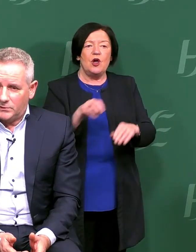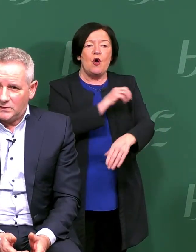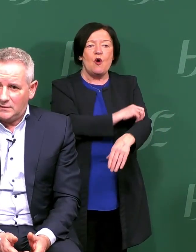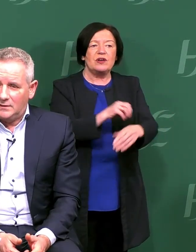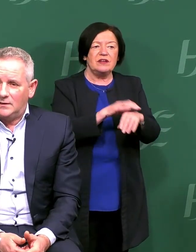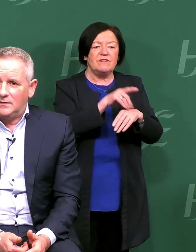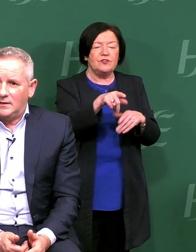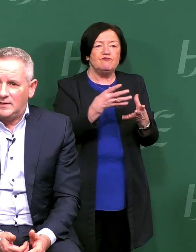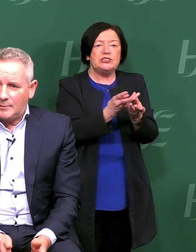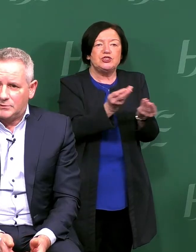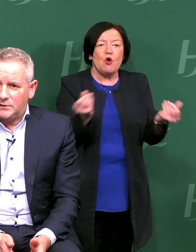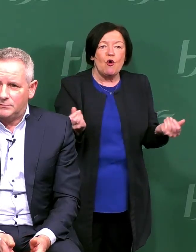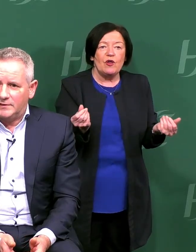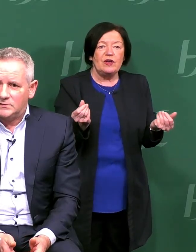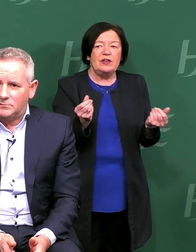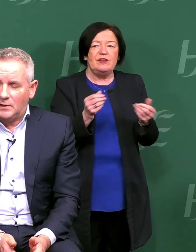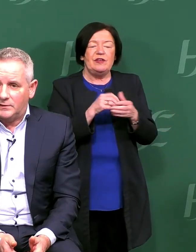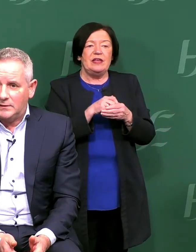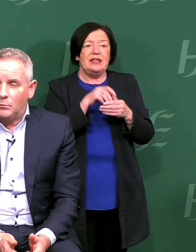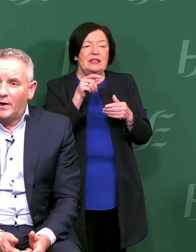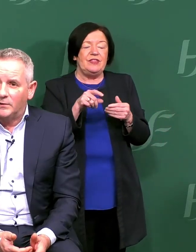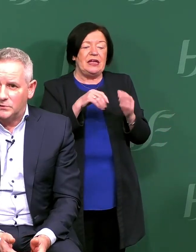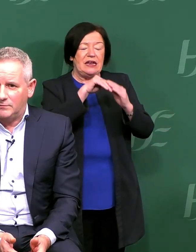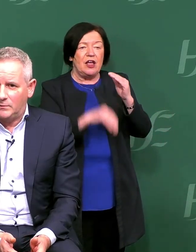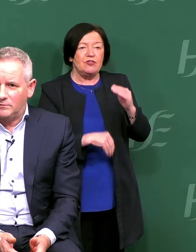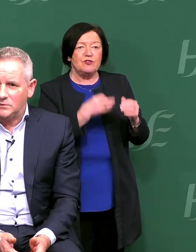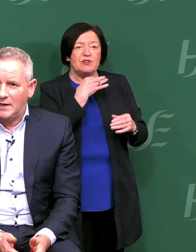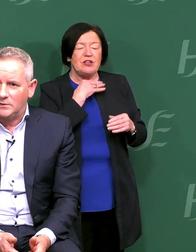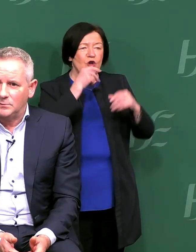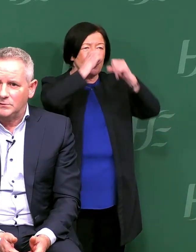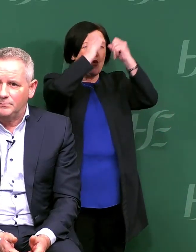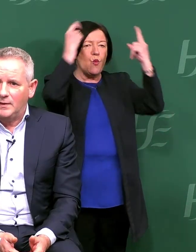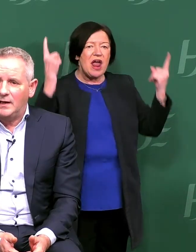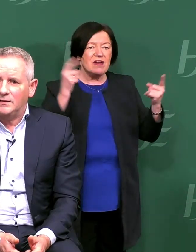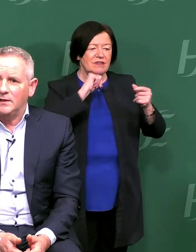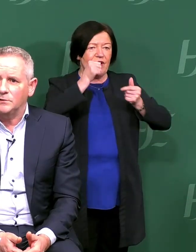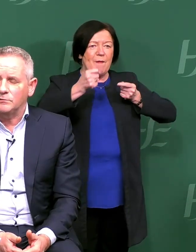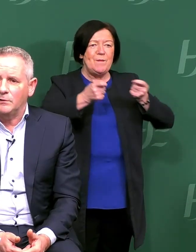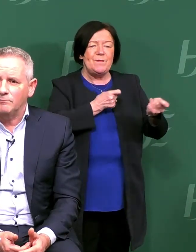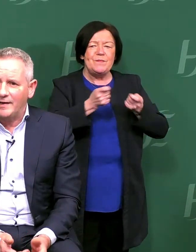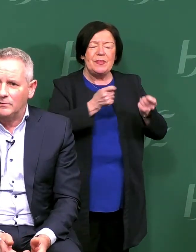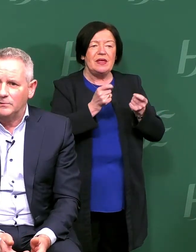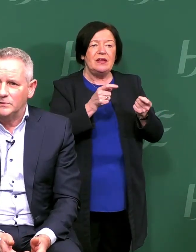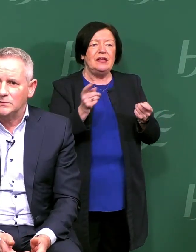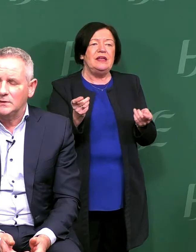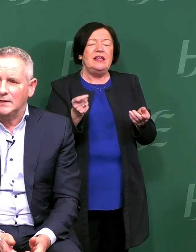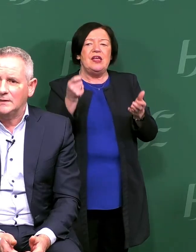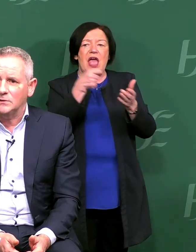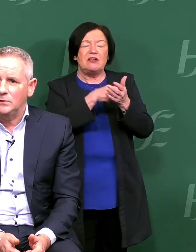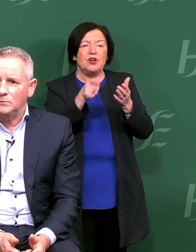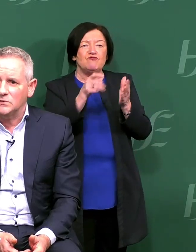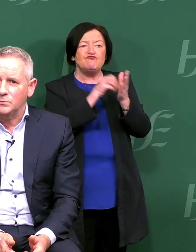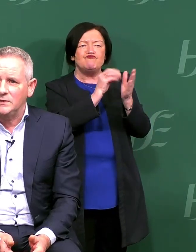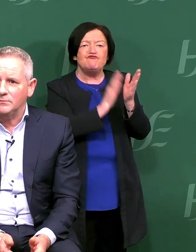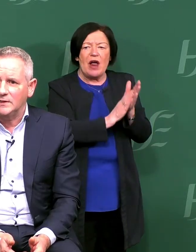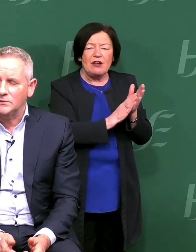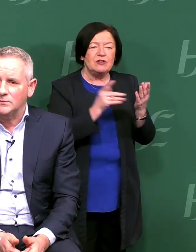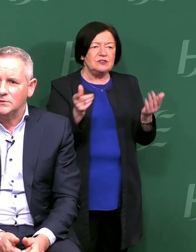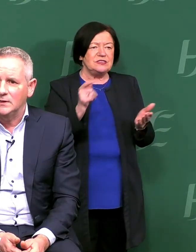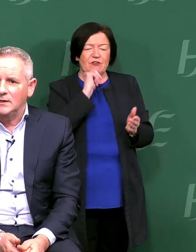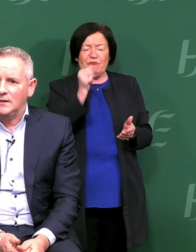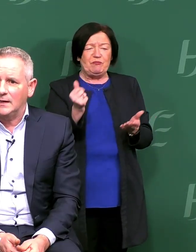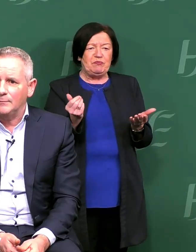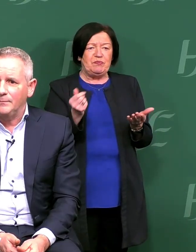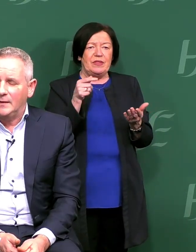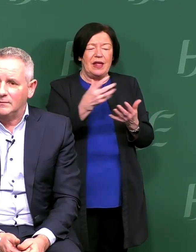of the resourcing, the appetite for risk, or the awareness around risk management, the awareness around records. So a whole suite of